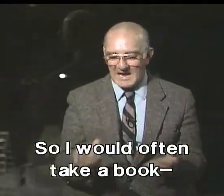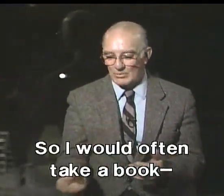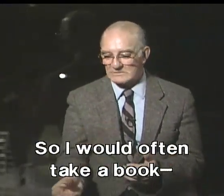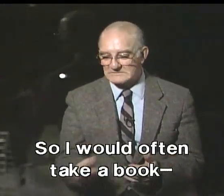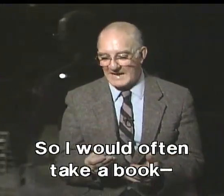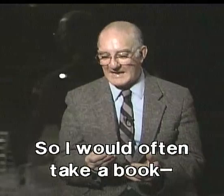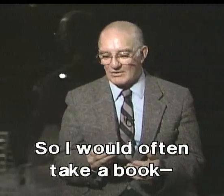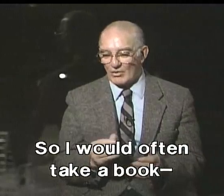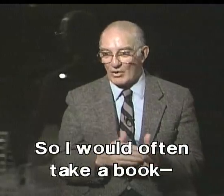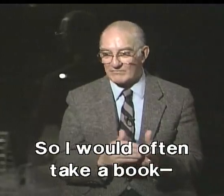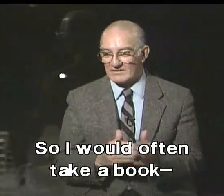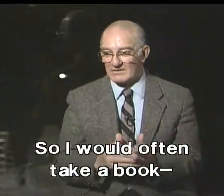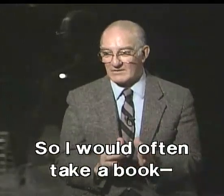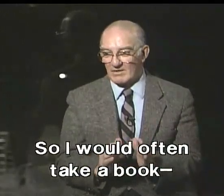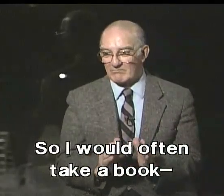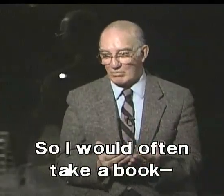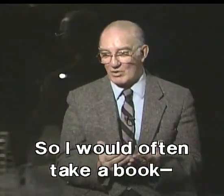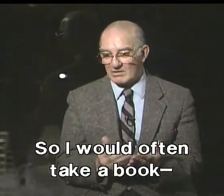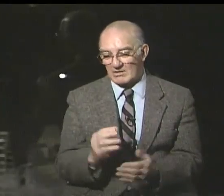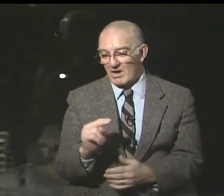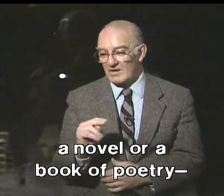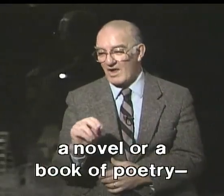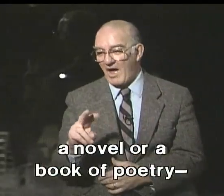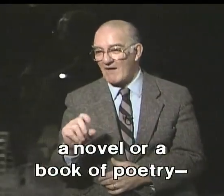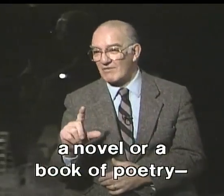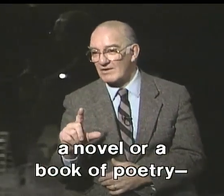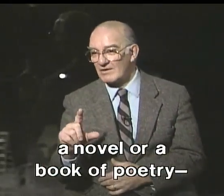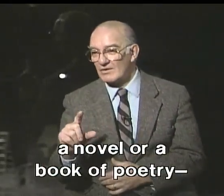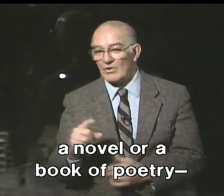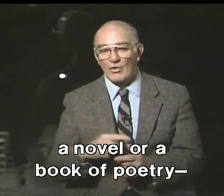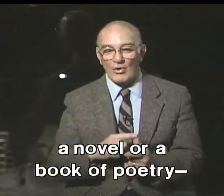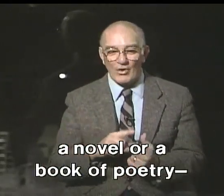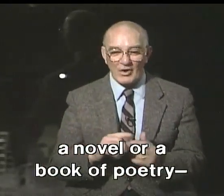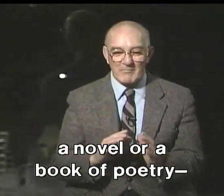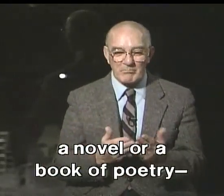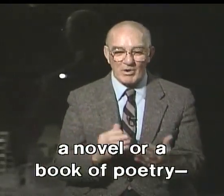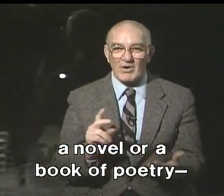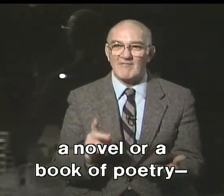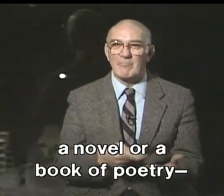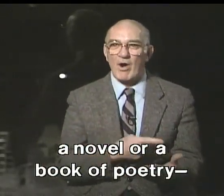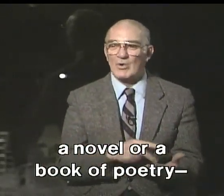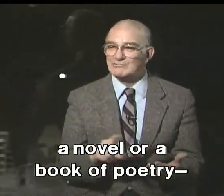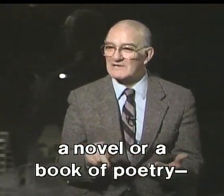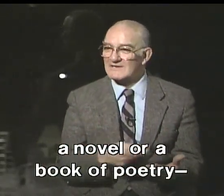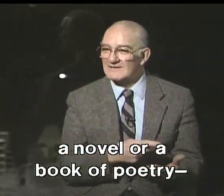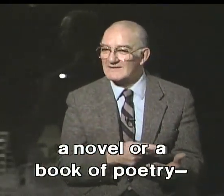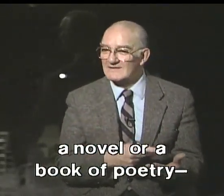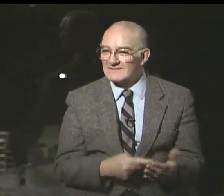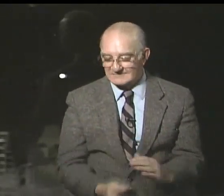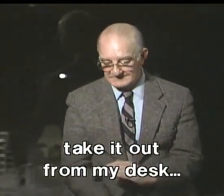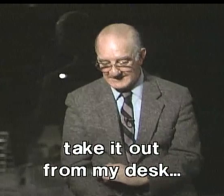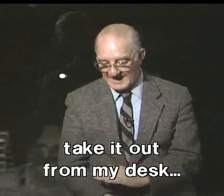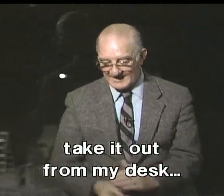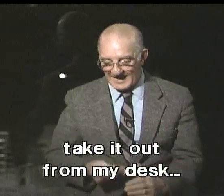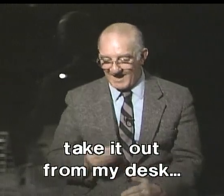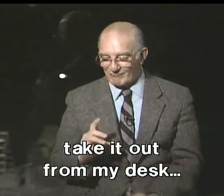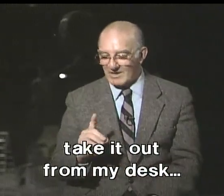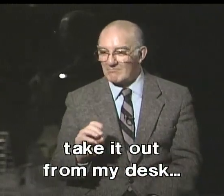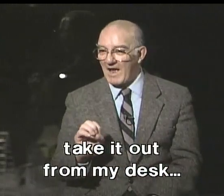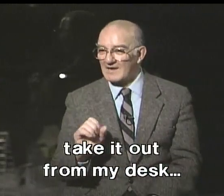would take often a book, a novel, or a book of poetry, take it out from my